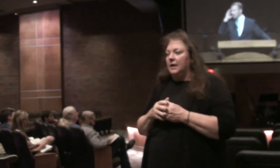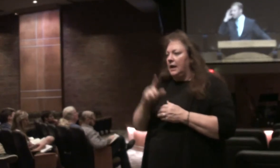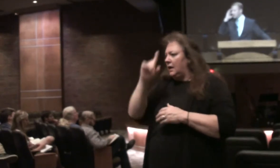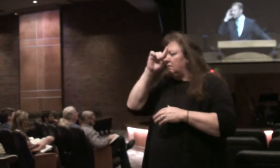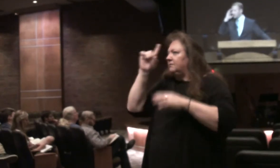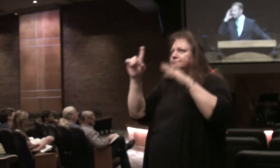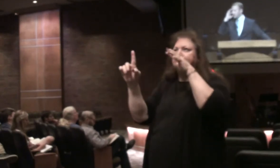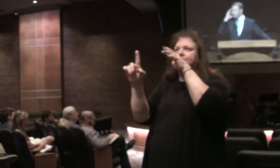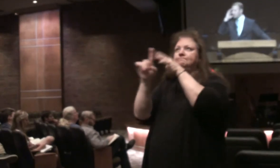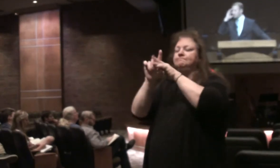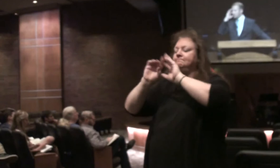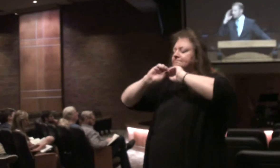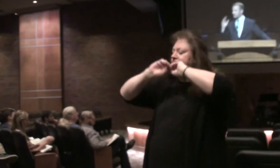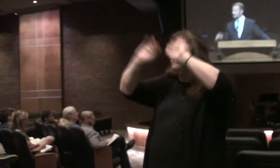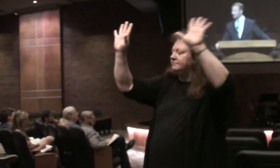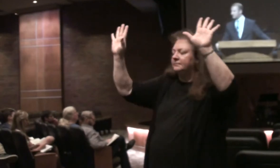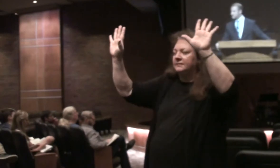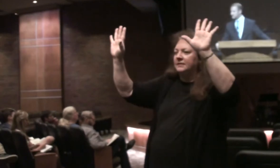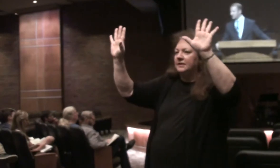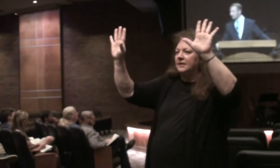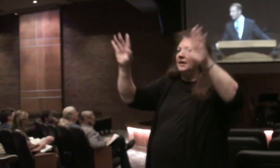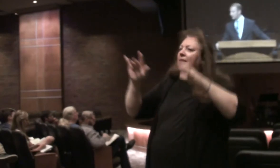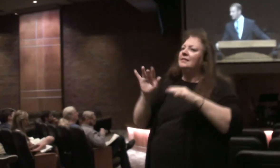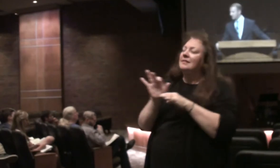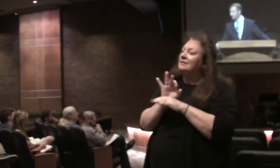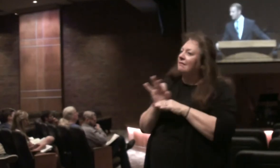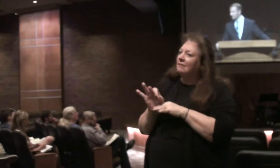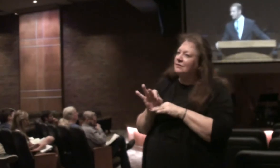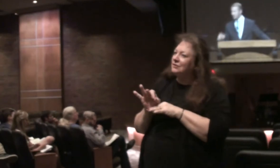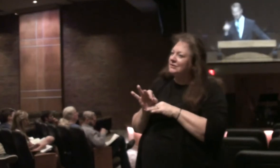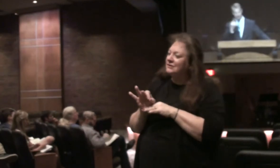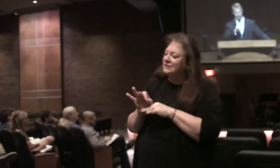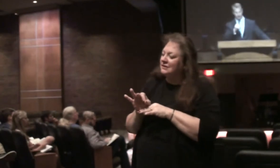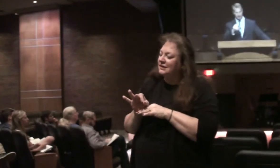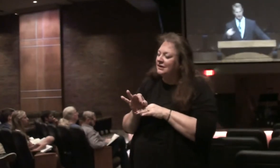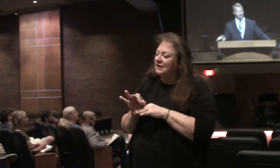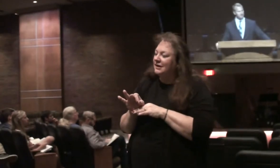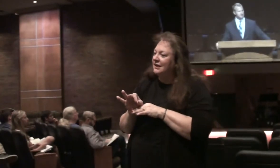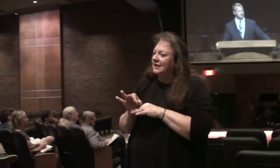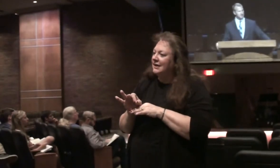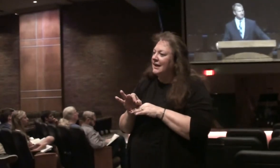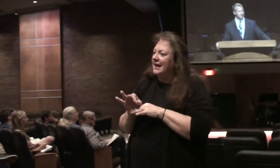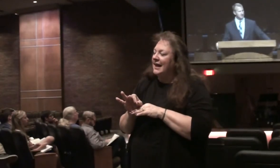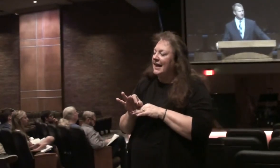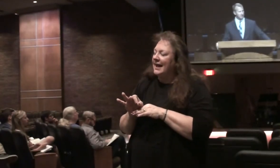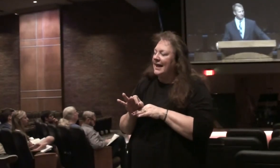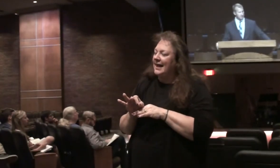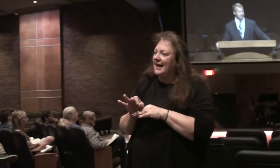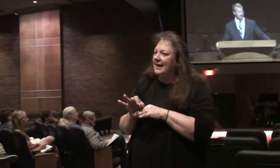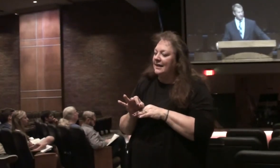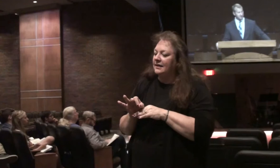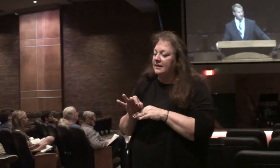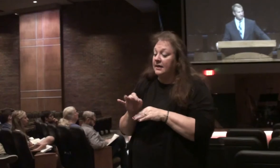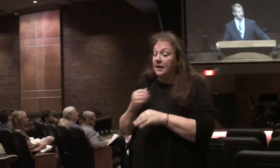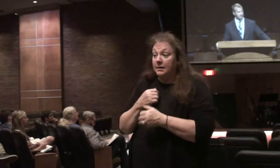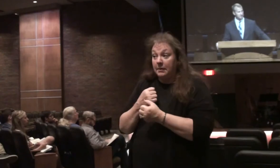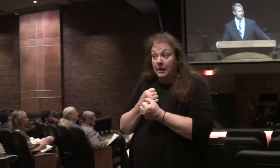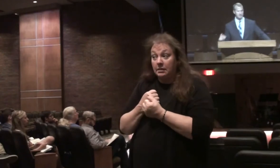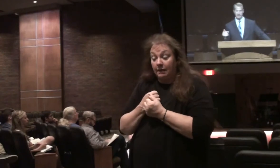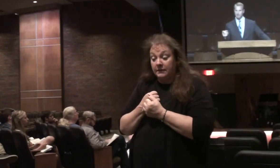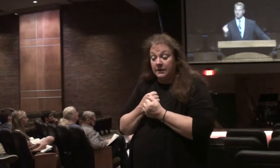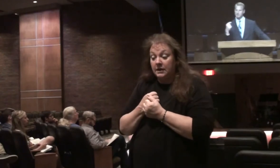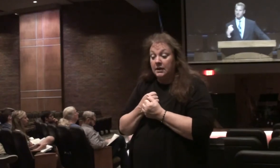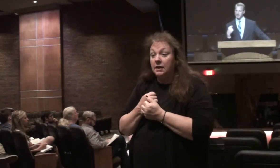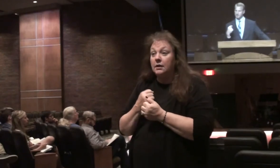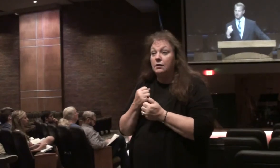it to mind. But it's not functioning. You know what? I'm not functioning based on if I'm functioning in love,